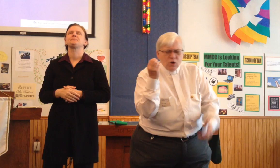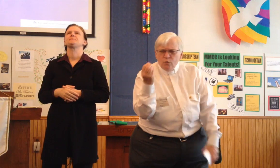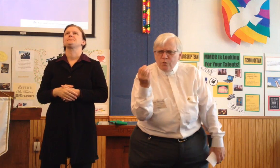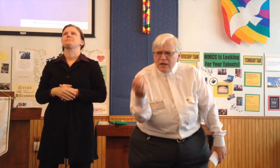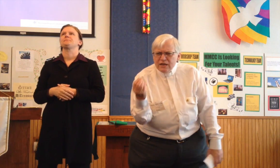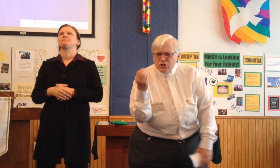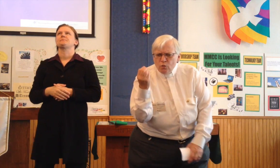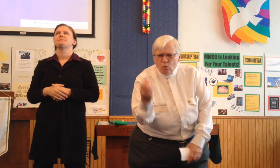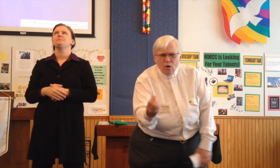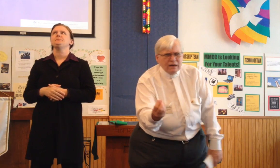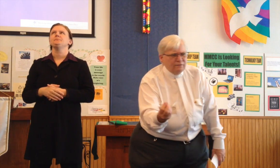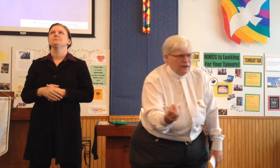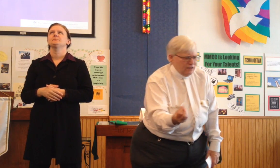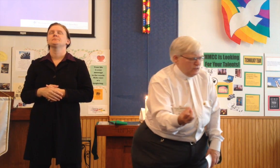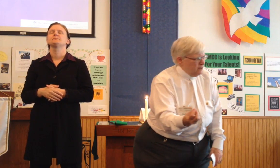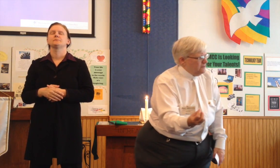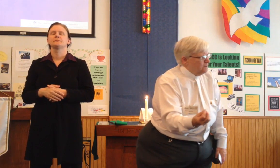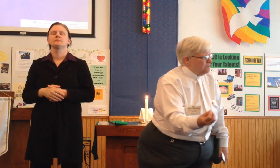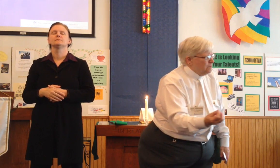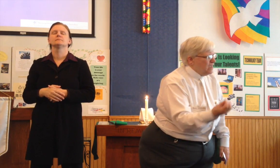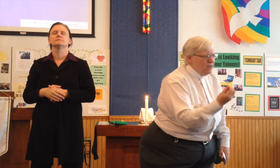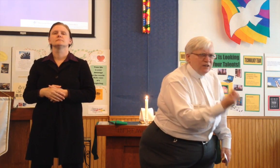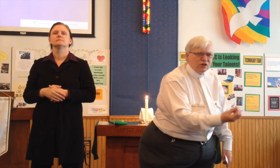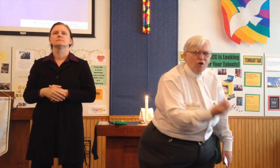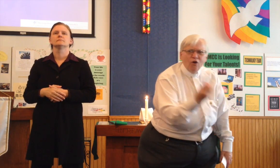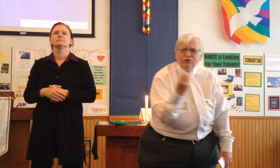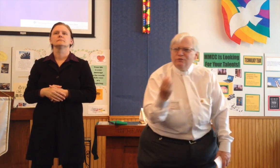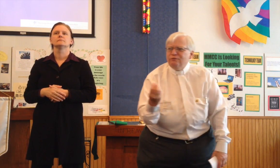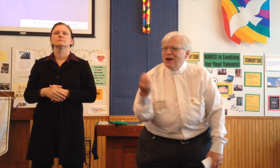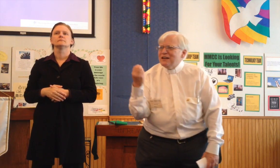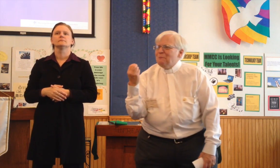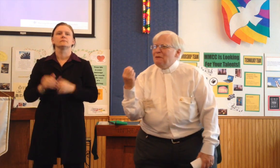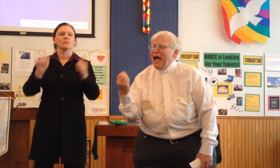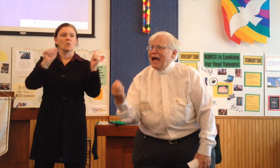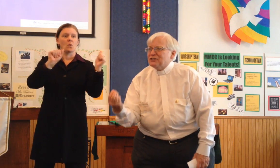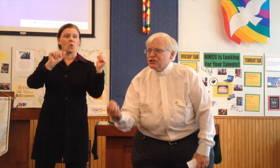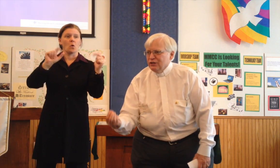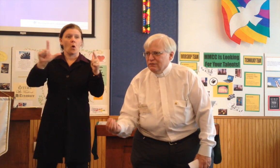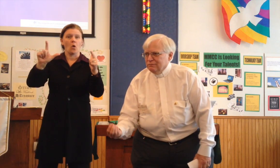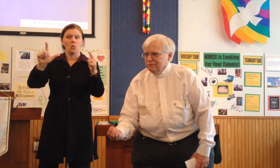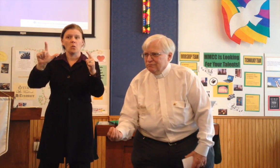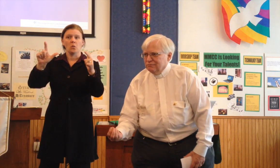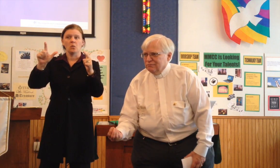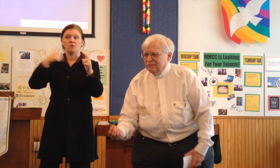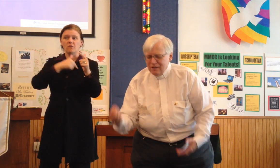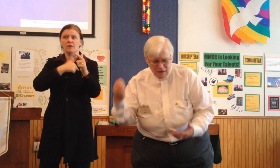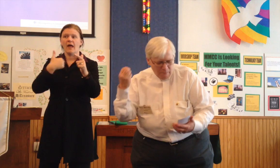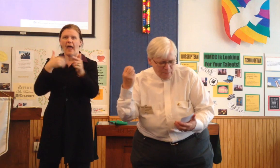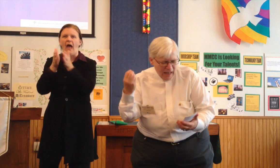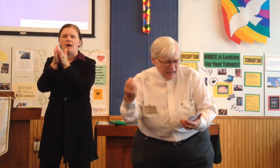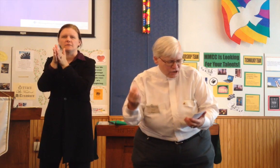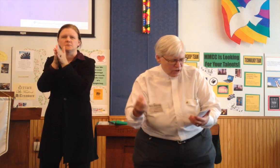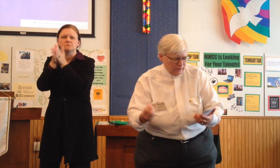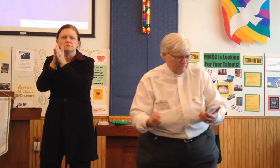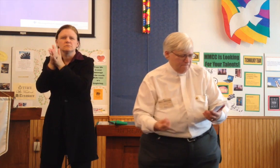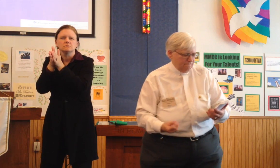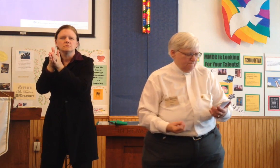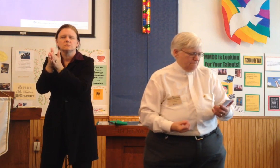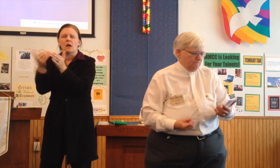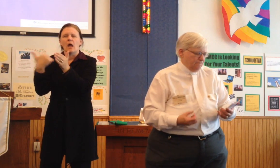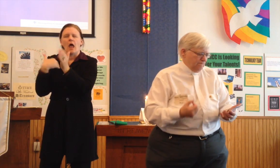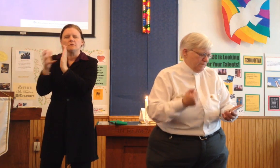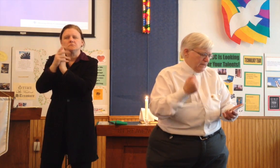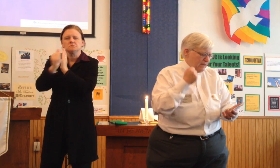Because each one of us is called to find a passion. A passion.